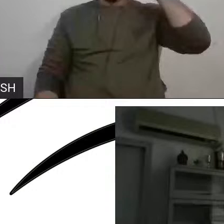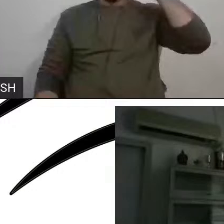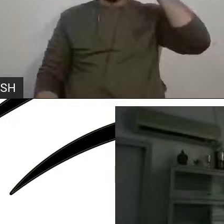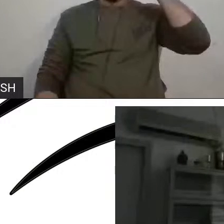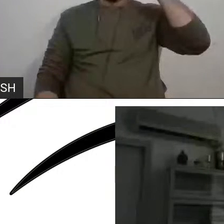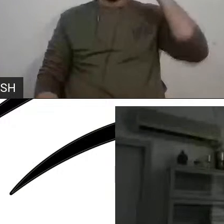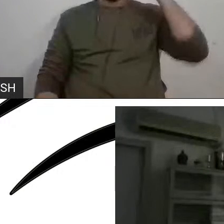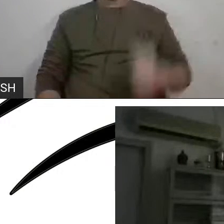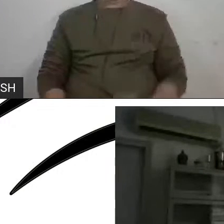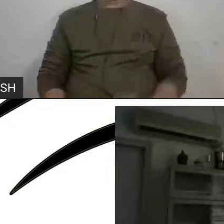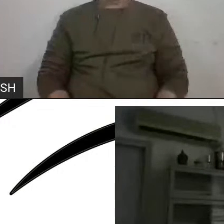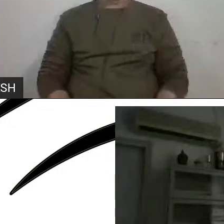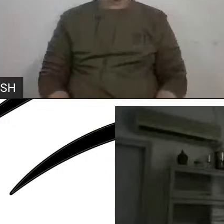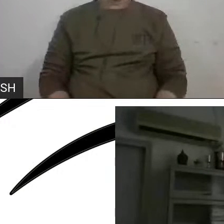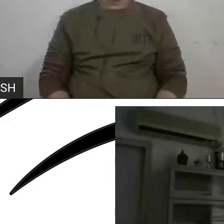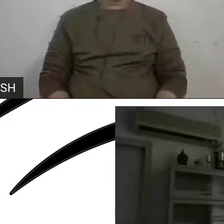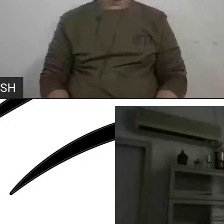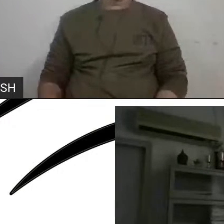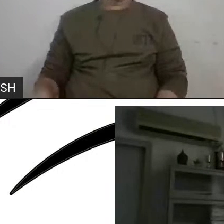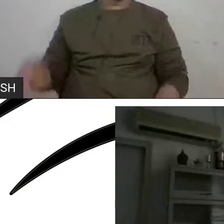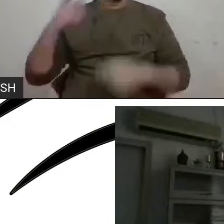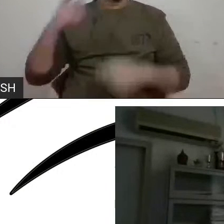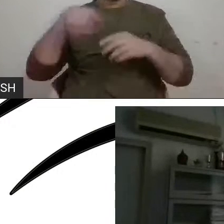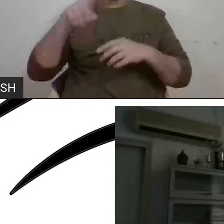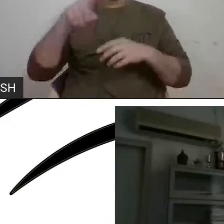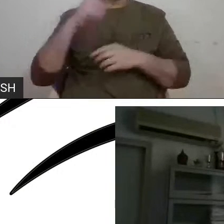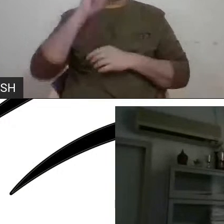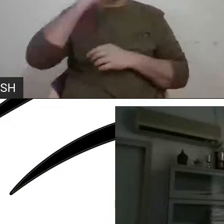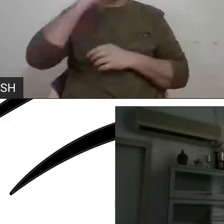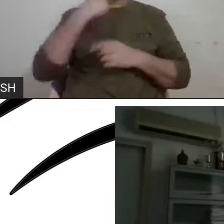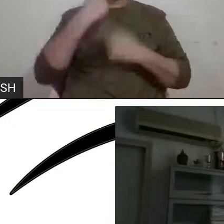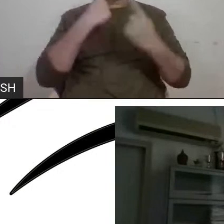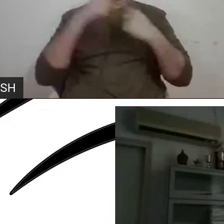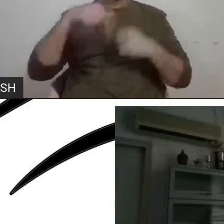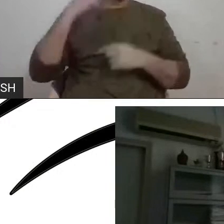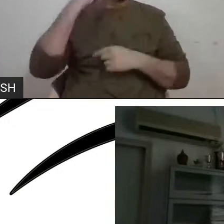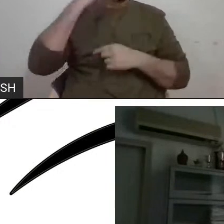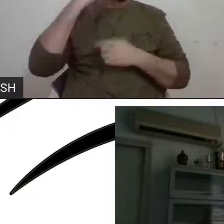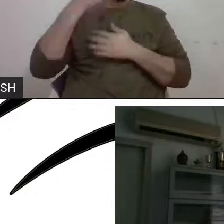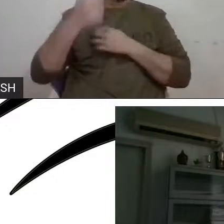Hello, am I audible? Am I audible?